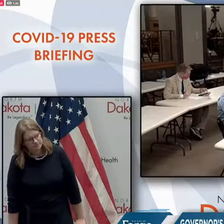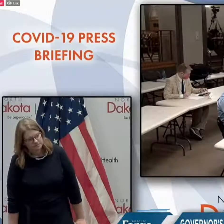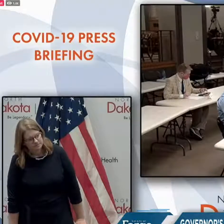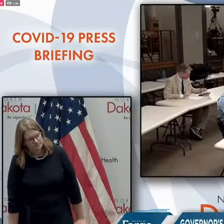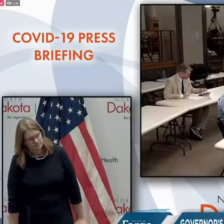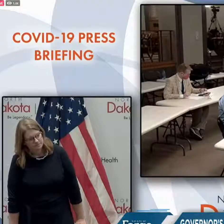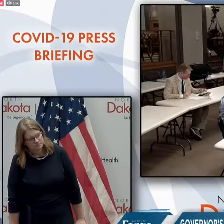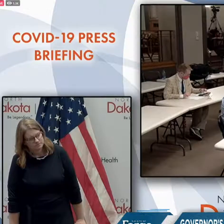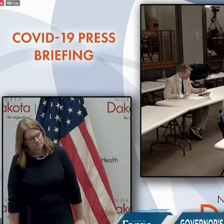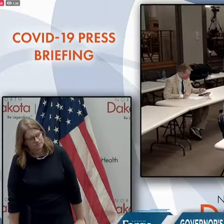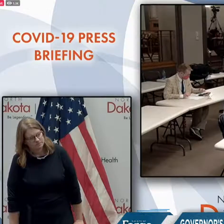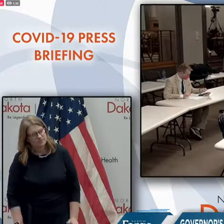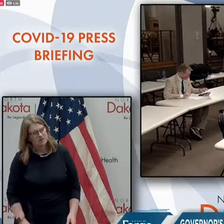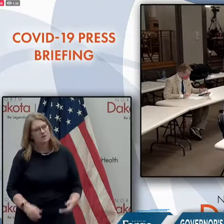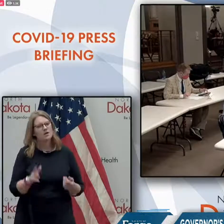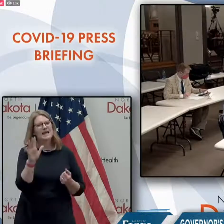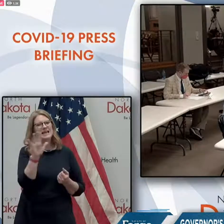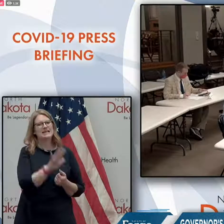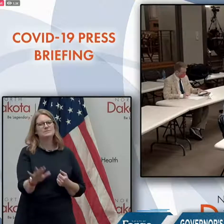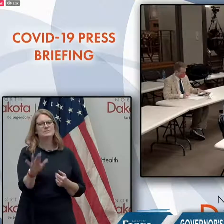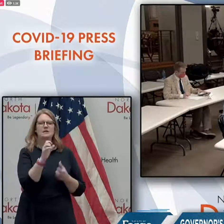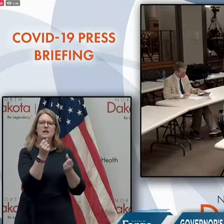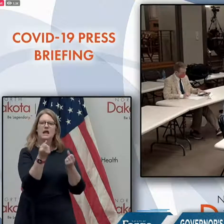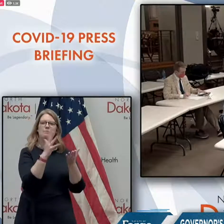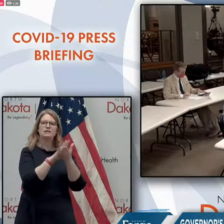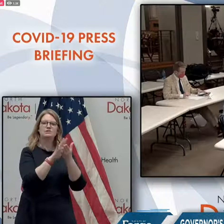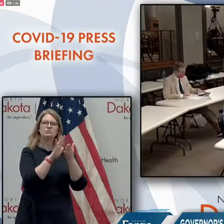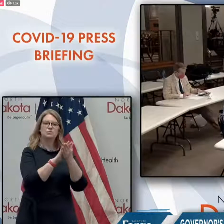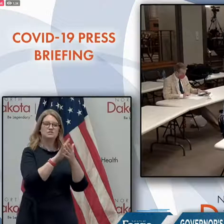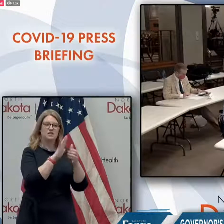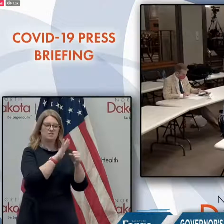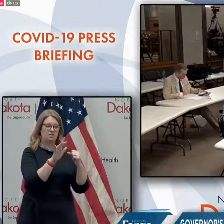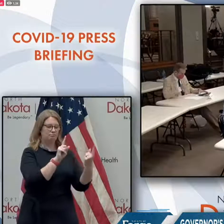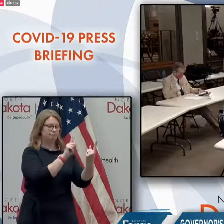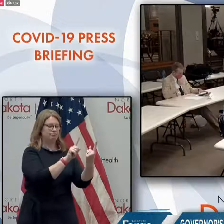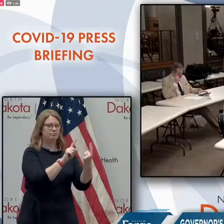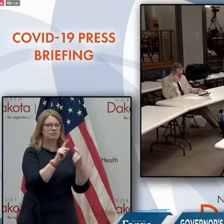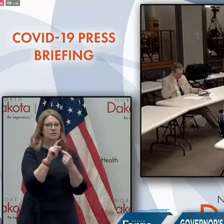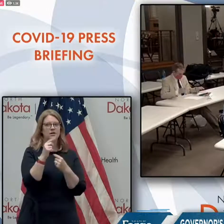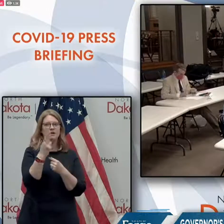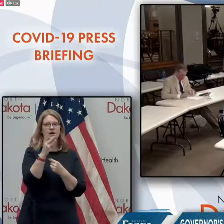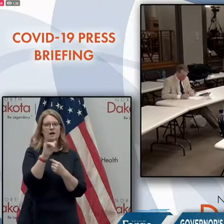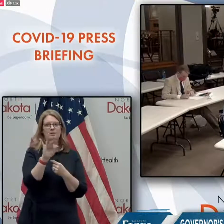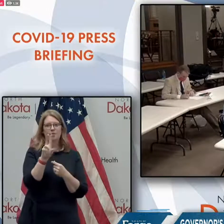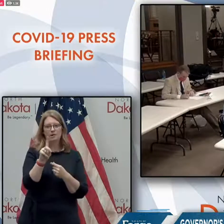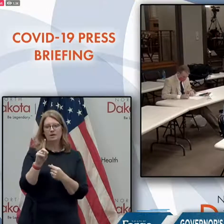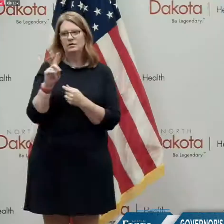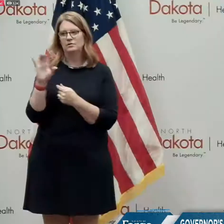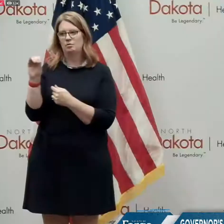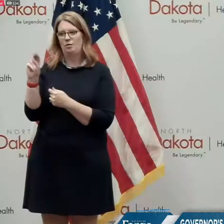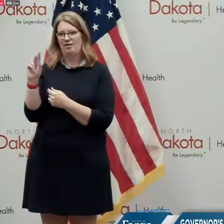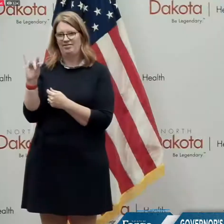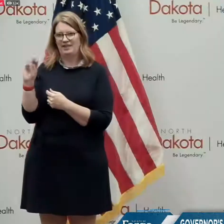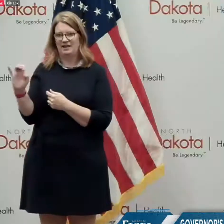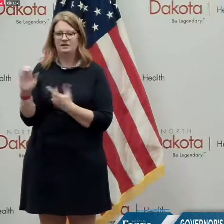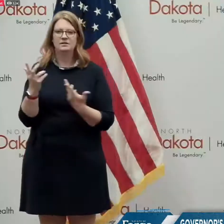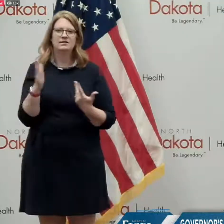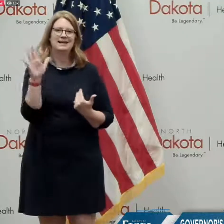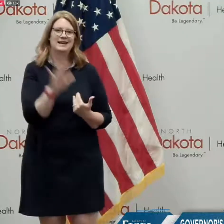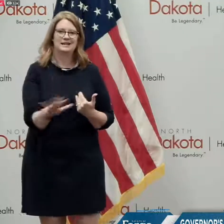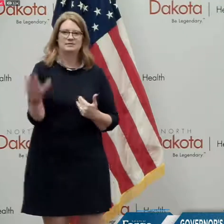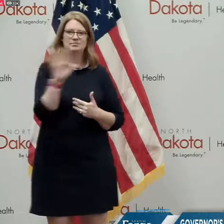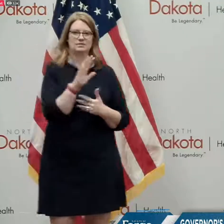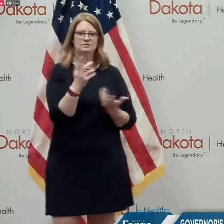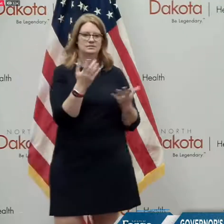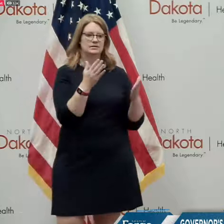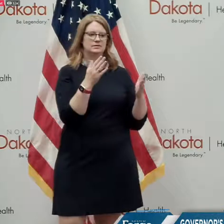are going to be totally face-to-face, hybrid, or totally online? So the question was, do we have a rough estimate of how many